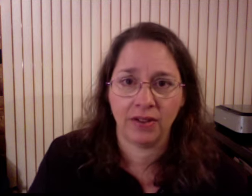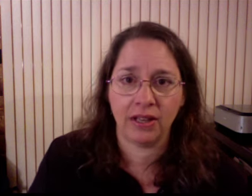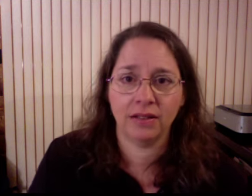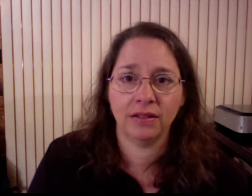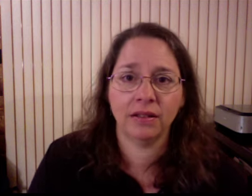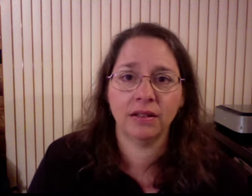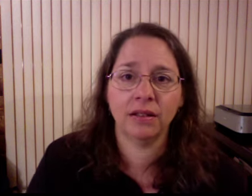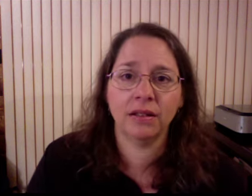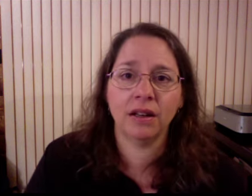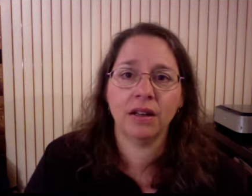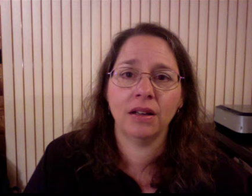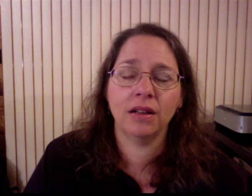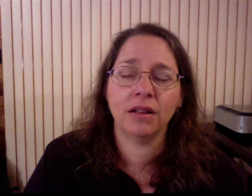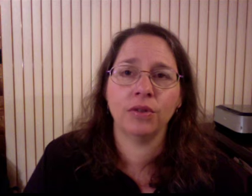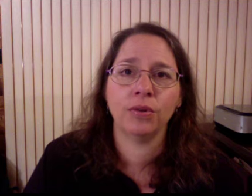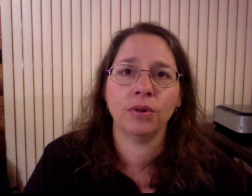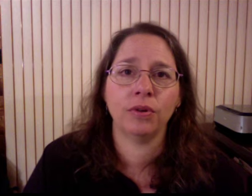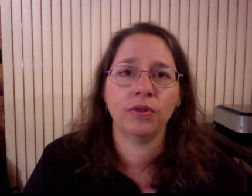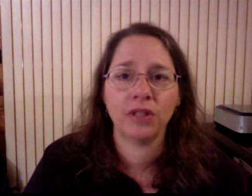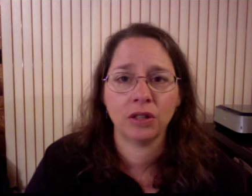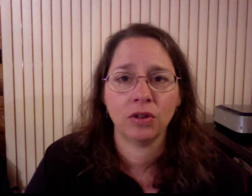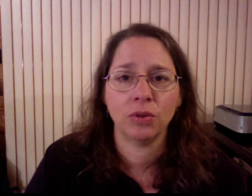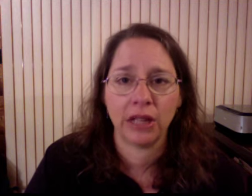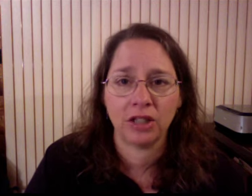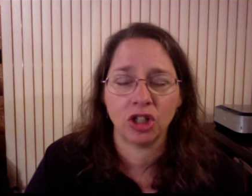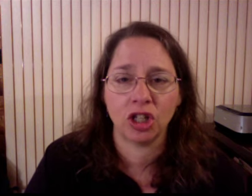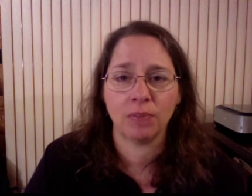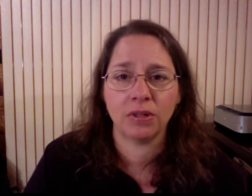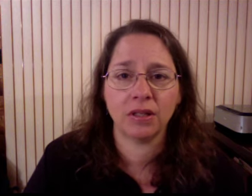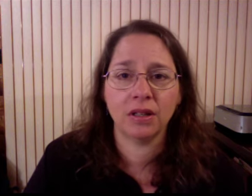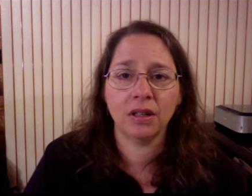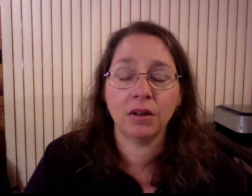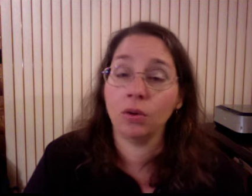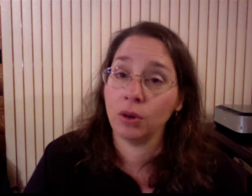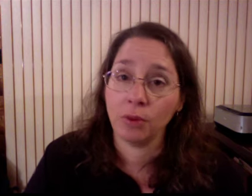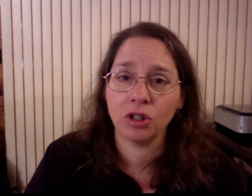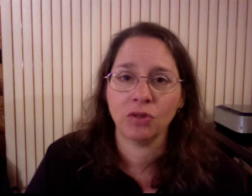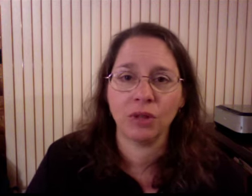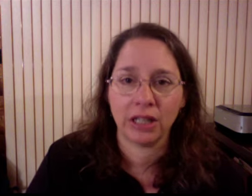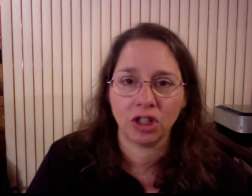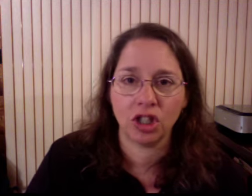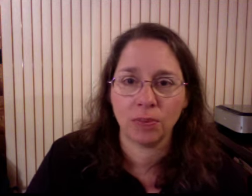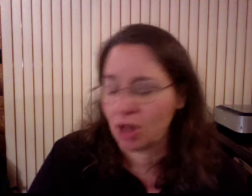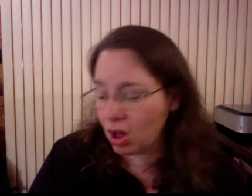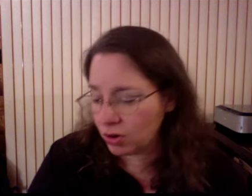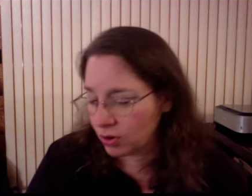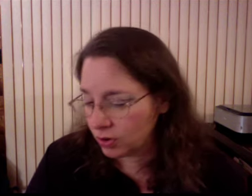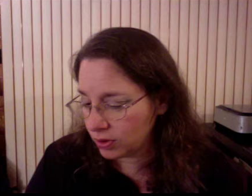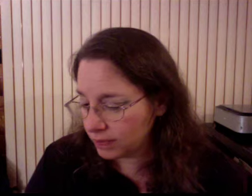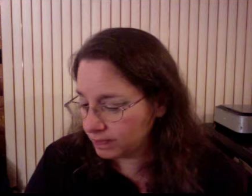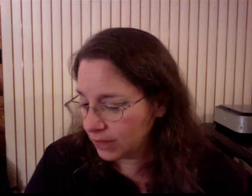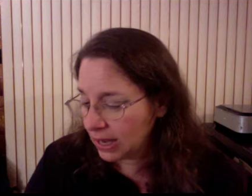it through physical relationships or emotional relationships on earth.